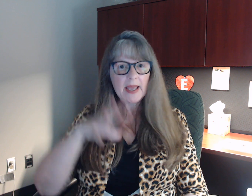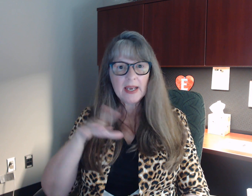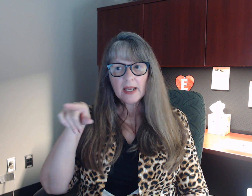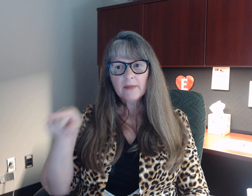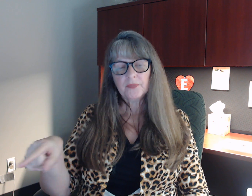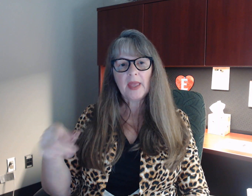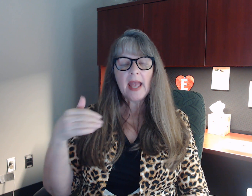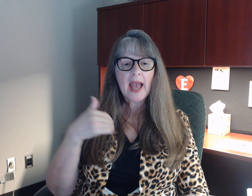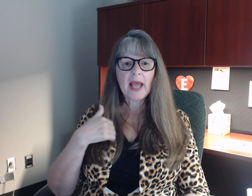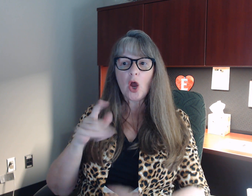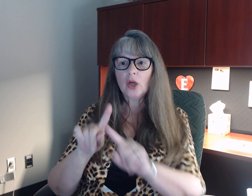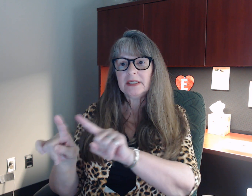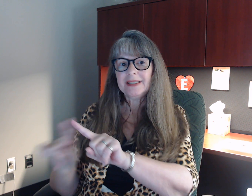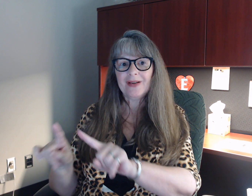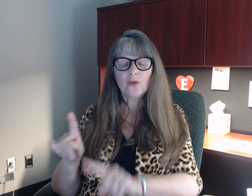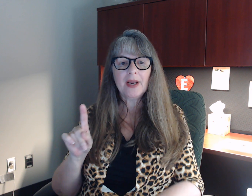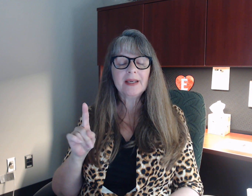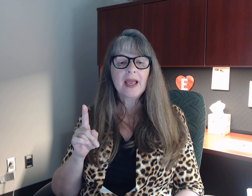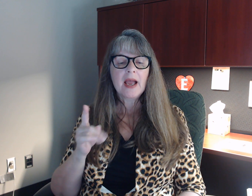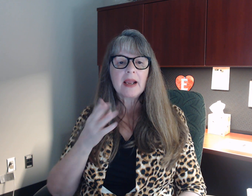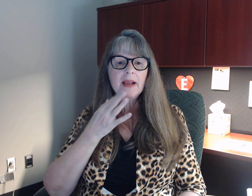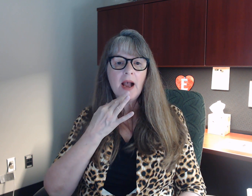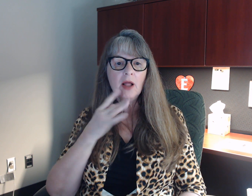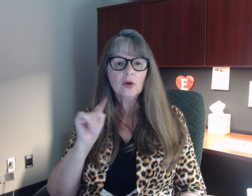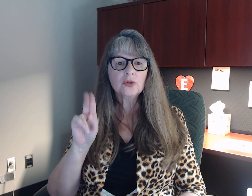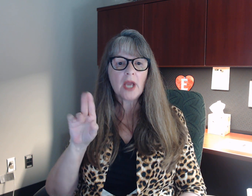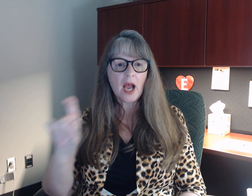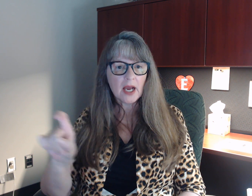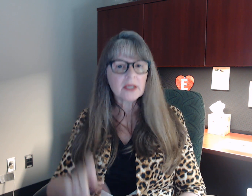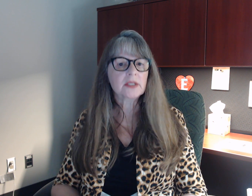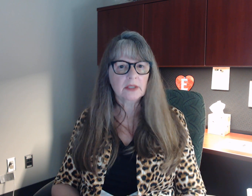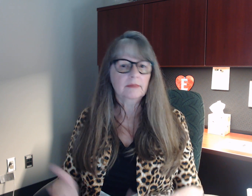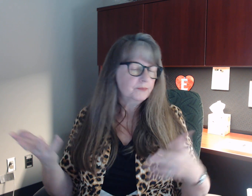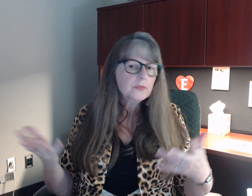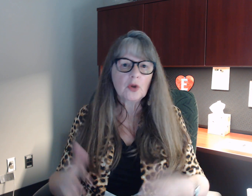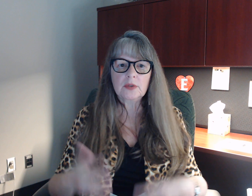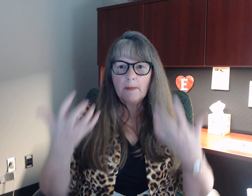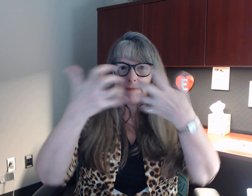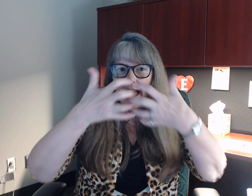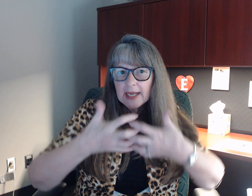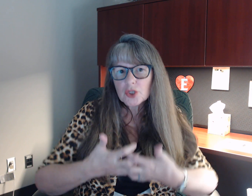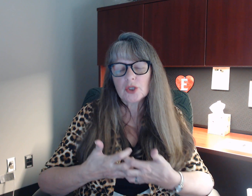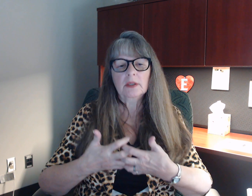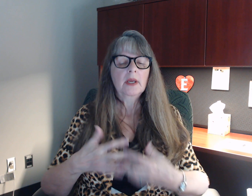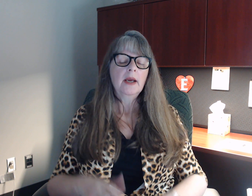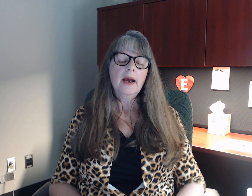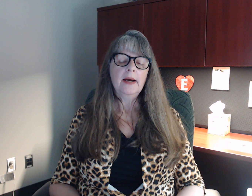men, they had on different color tux, and to match. And